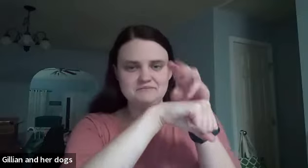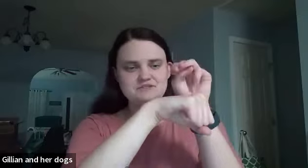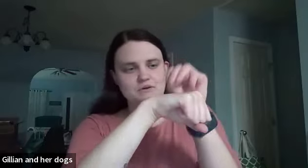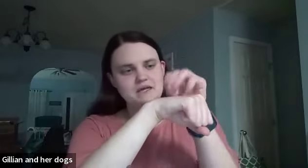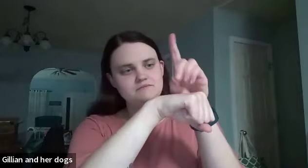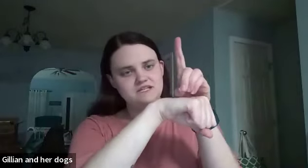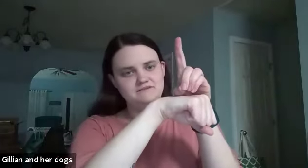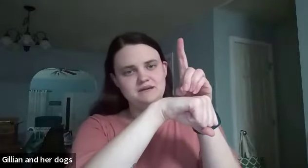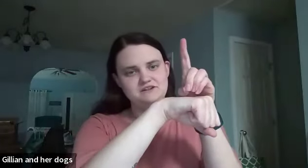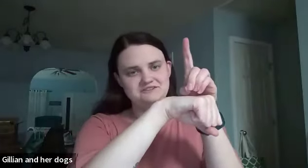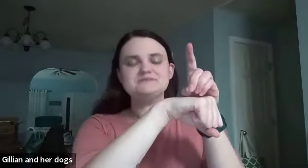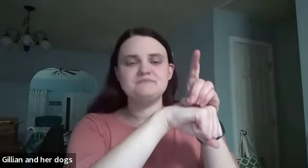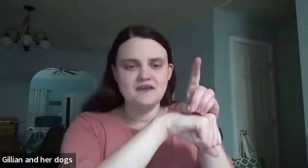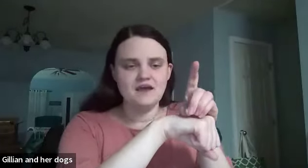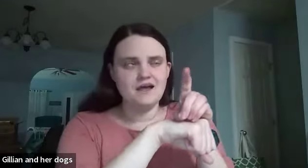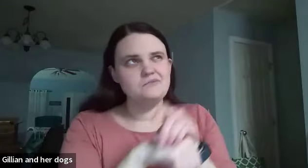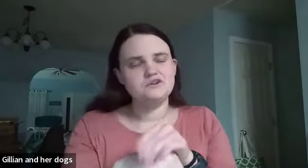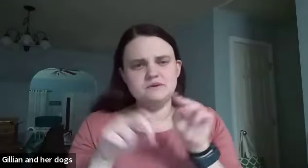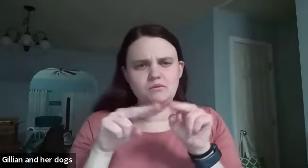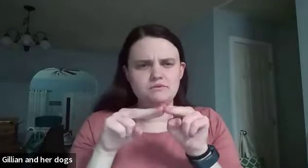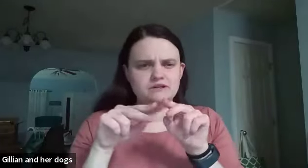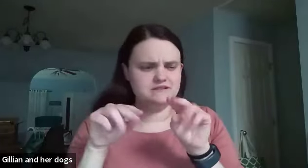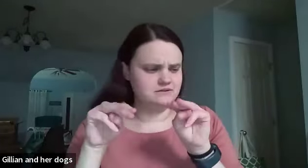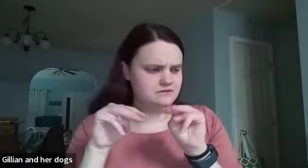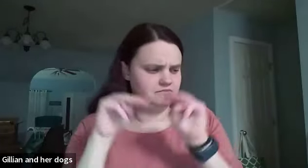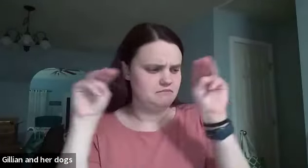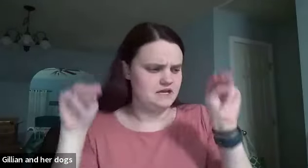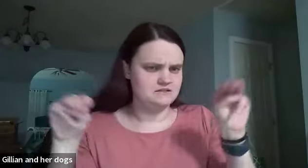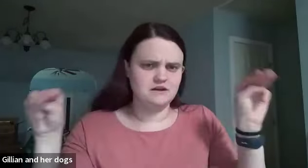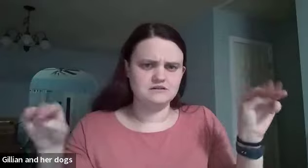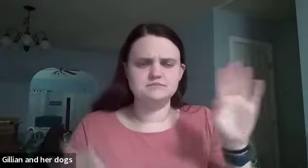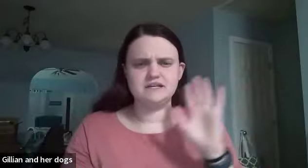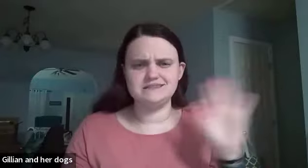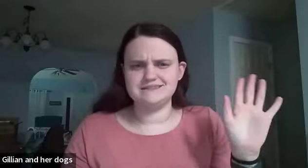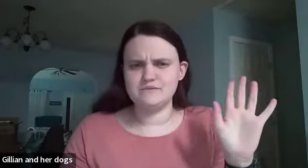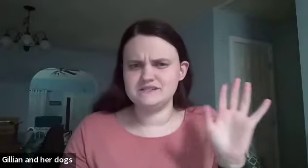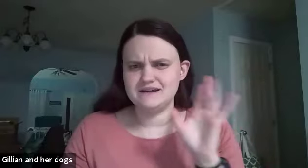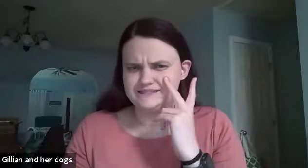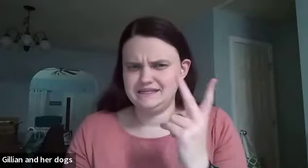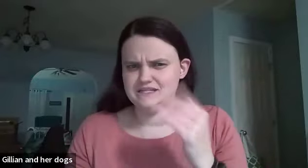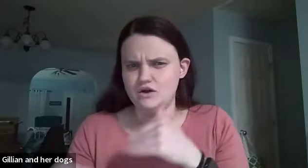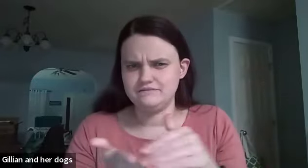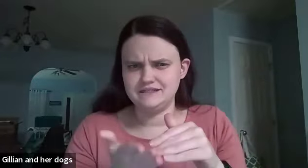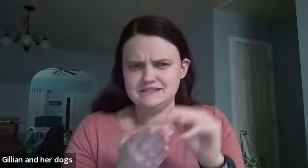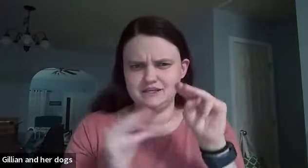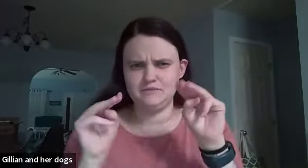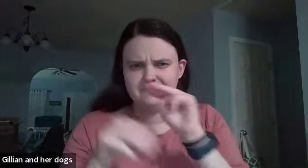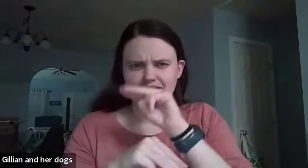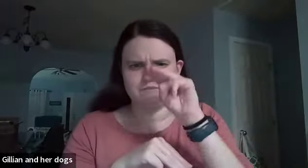Yep, so MD for McDonald's. There's been one where it's McDonald's, but that one's not seen as often. It's like you make the